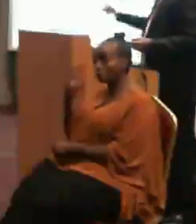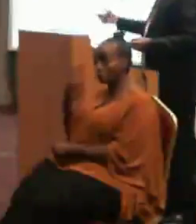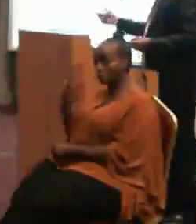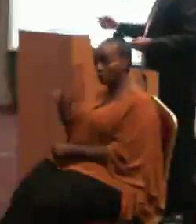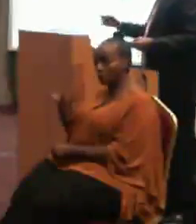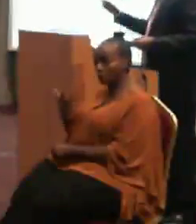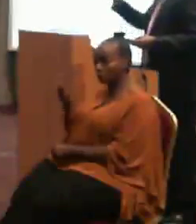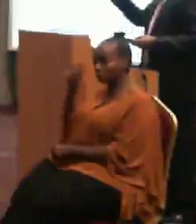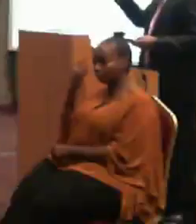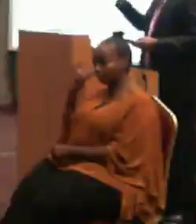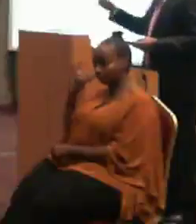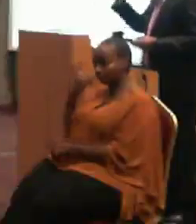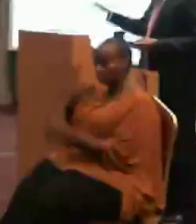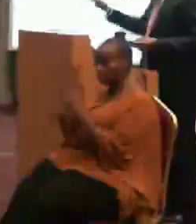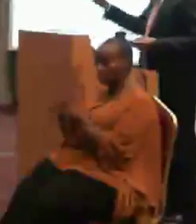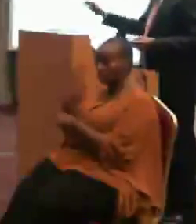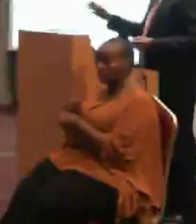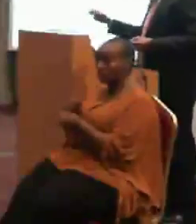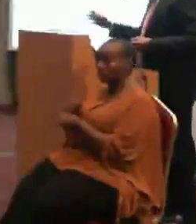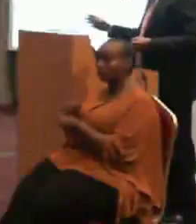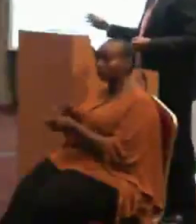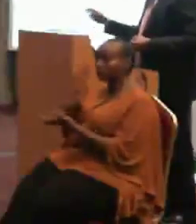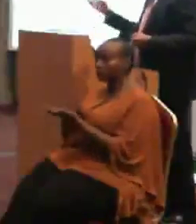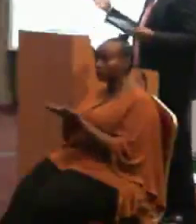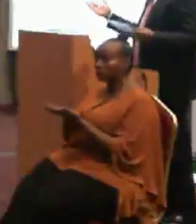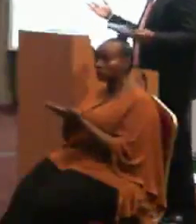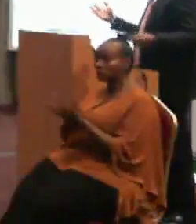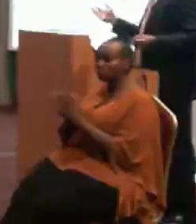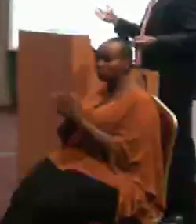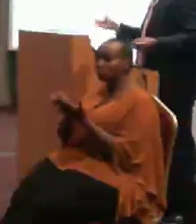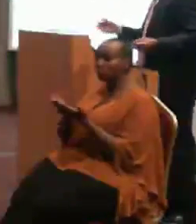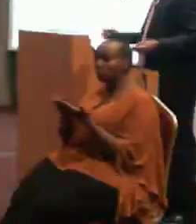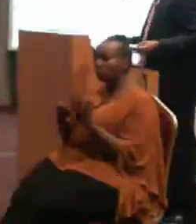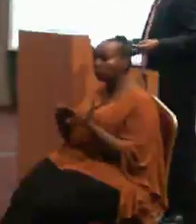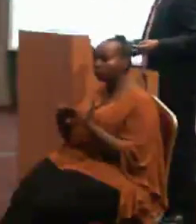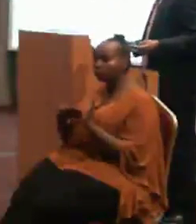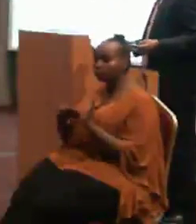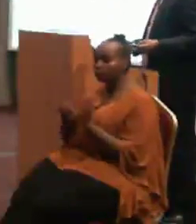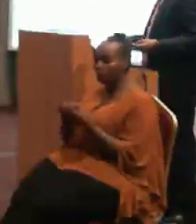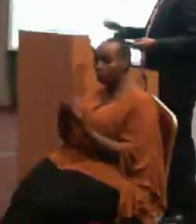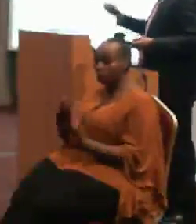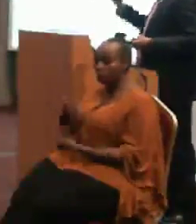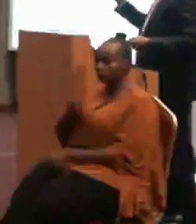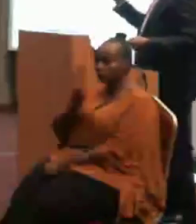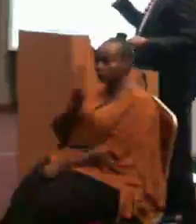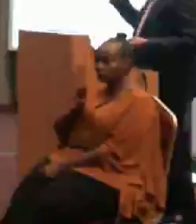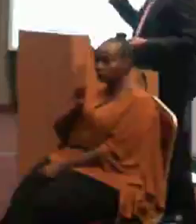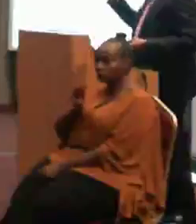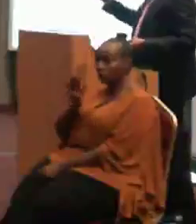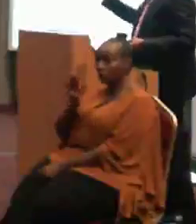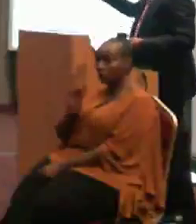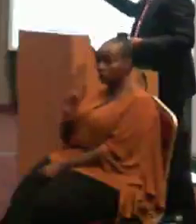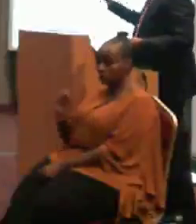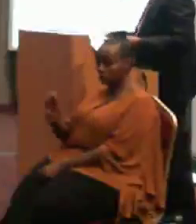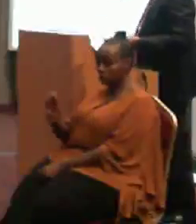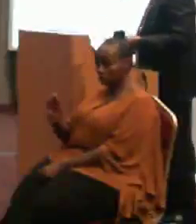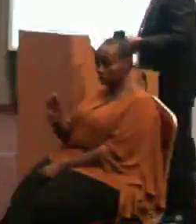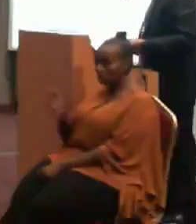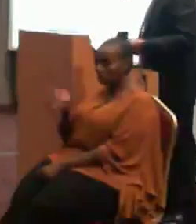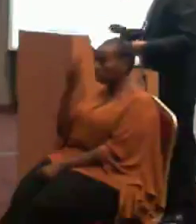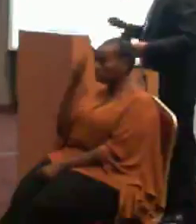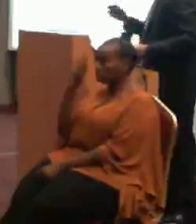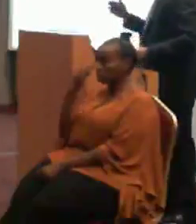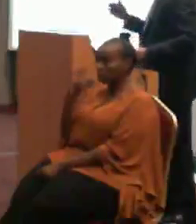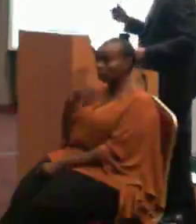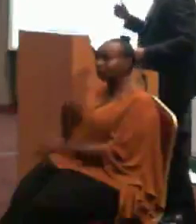stable entity, there was certain debt on the book of Eskom. It amounted to 32 billion at the time, and it is, you can look at the